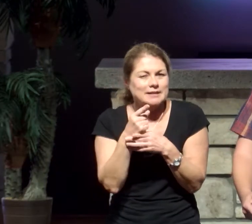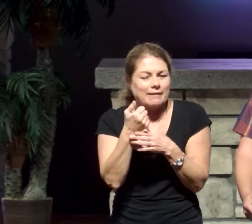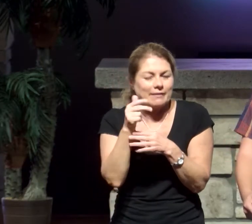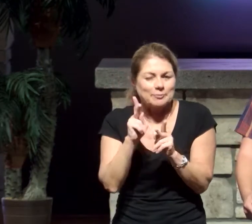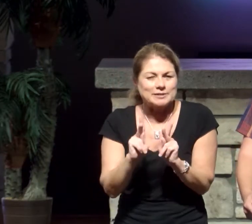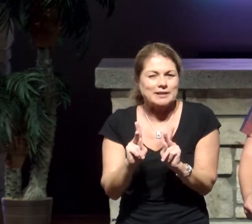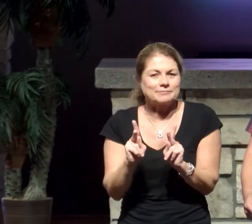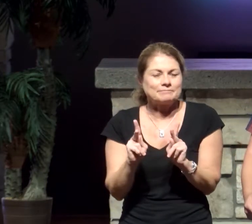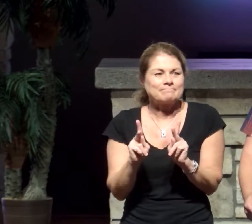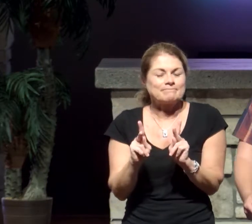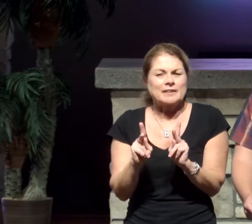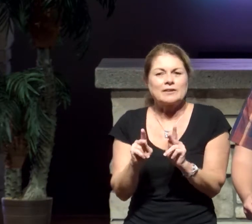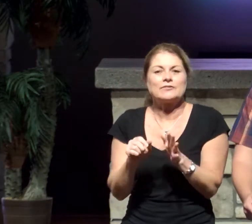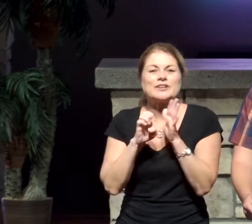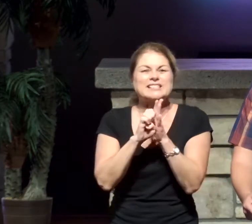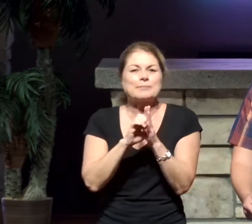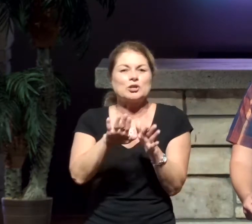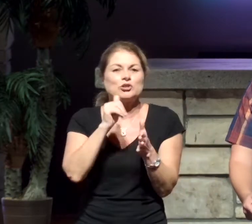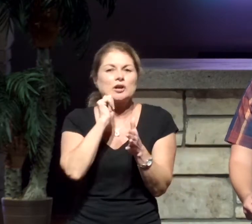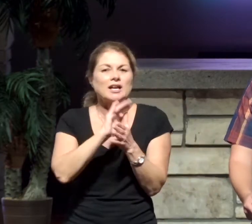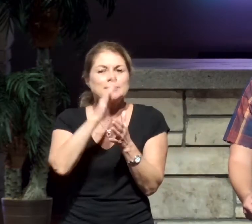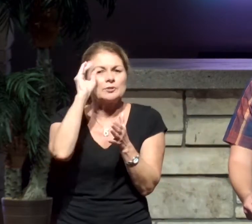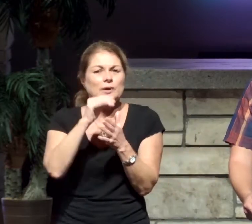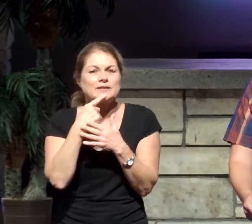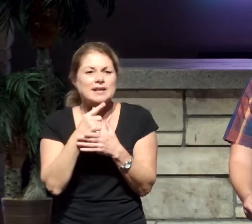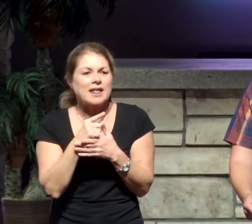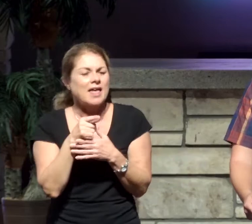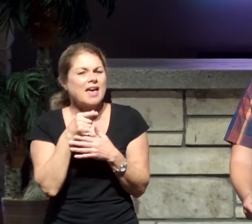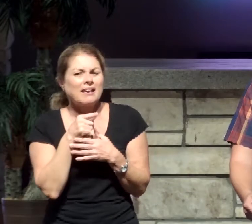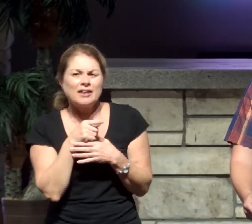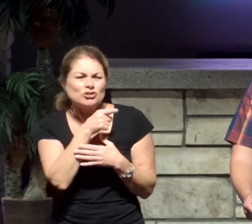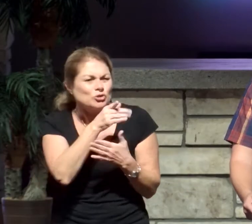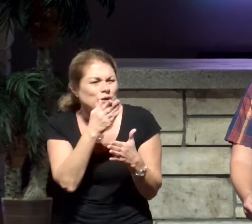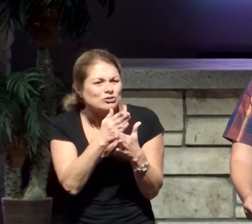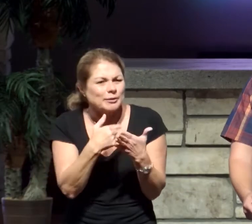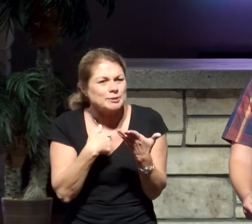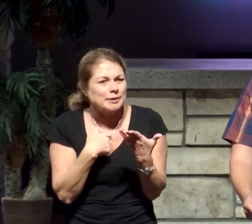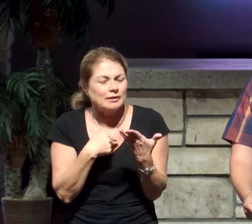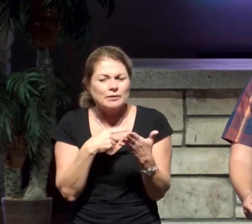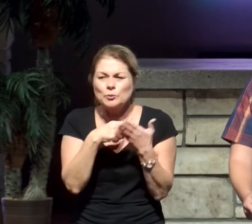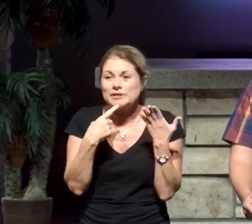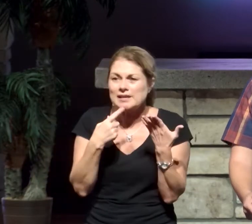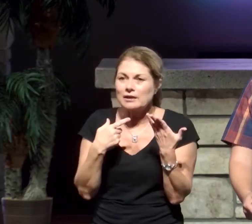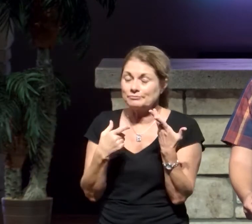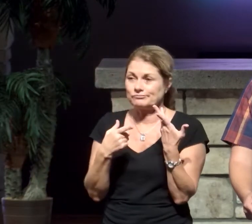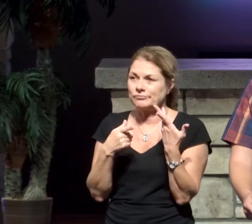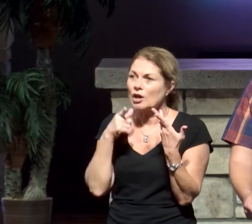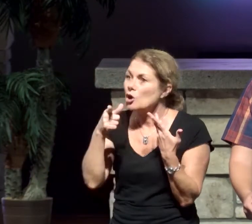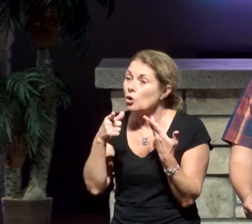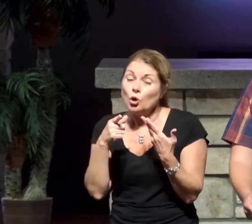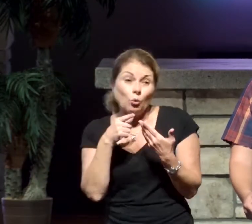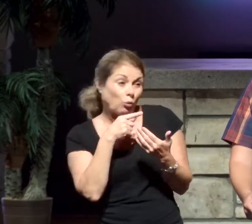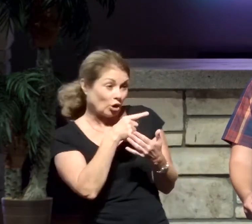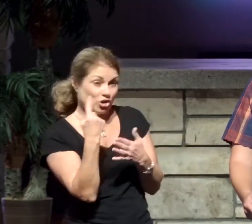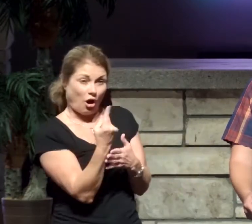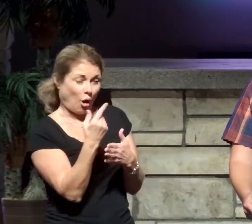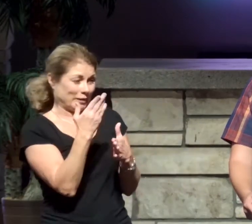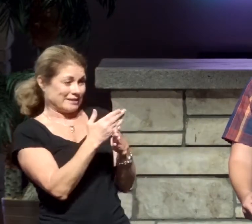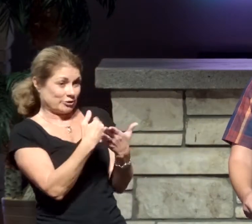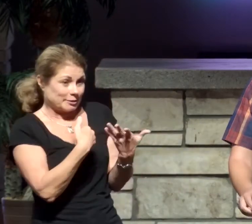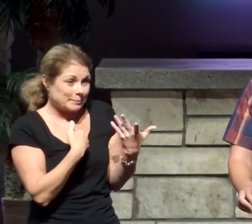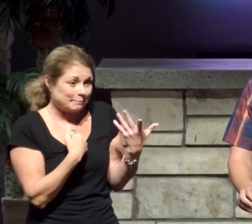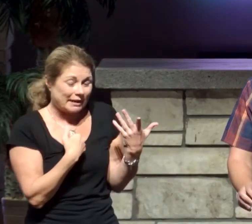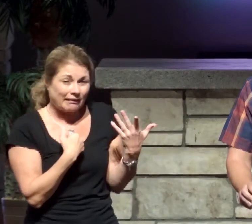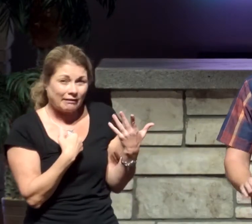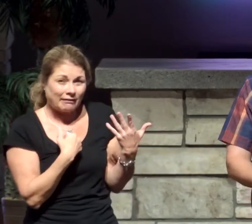For example, your spouse says, hey, you're interrupting me. What do you say? Well, you're always interrupting me.